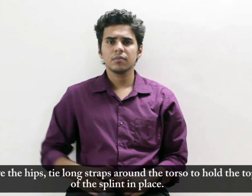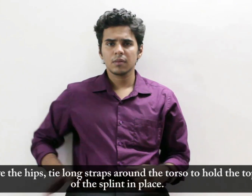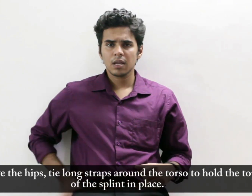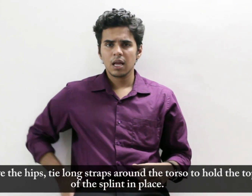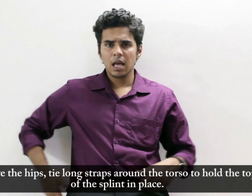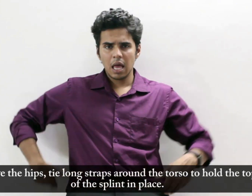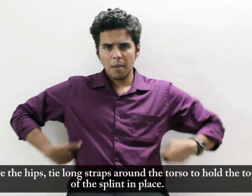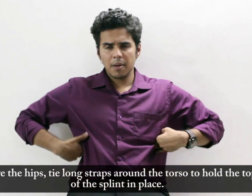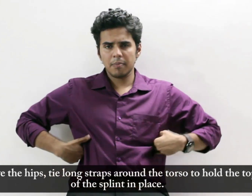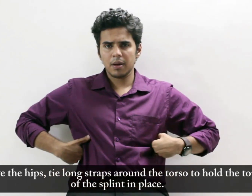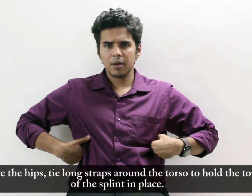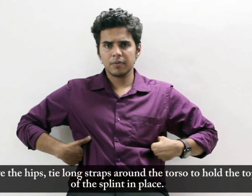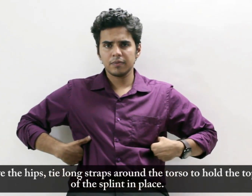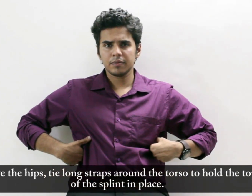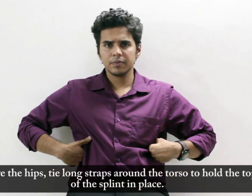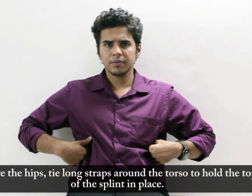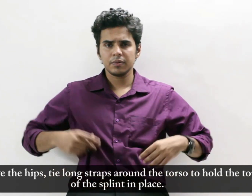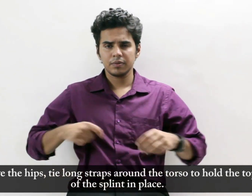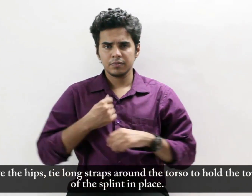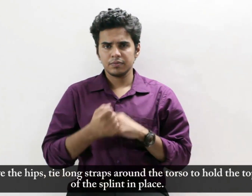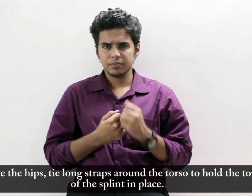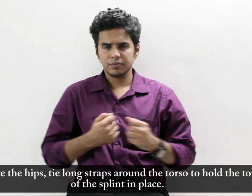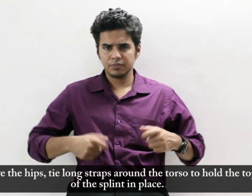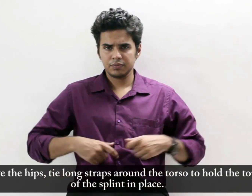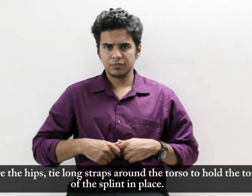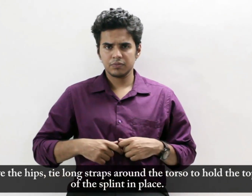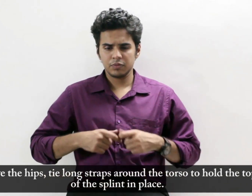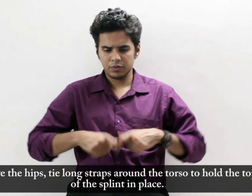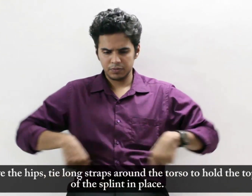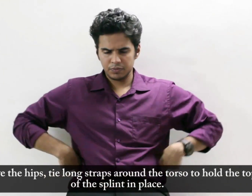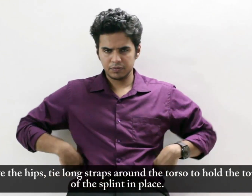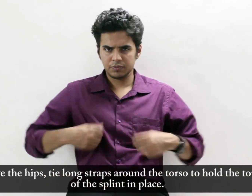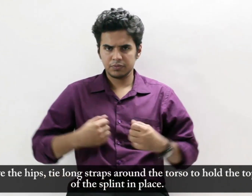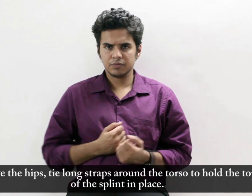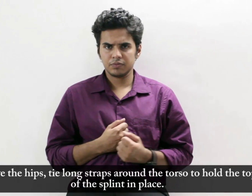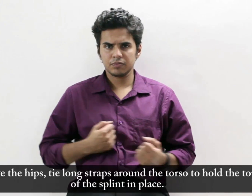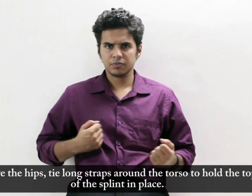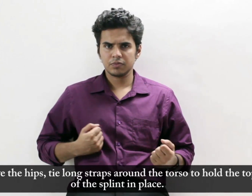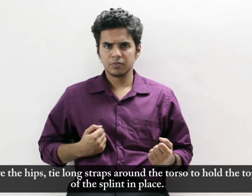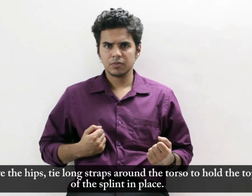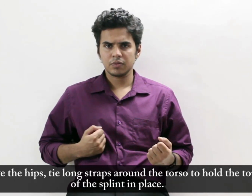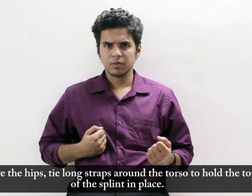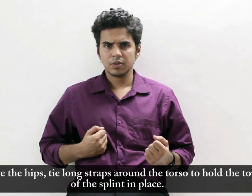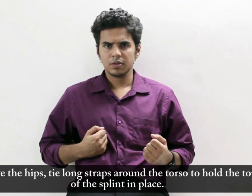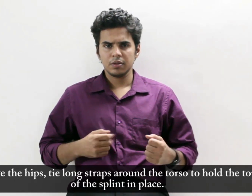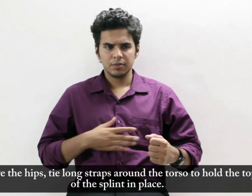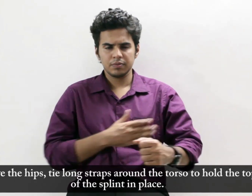Above the hips, tie long straps around the torso to hold the top of the splint in place.